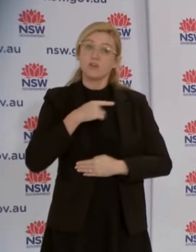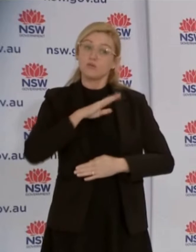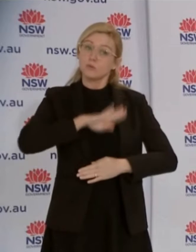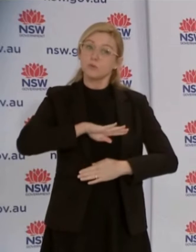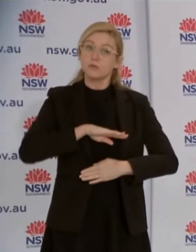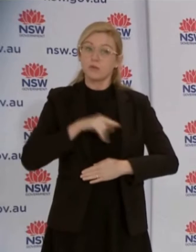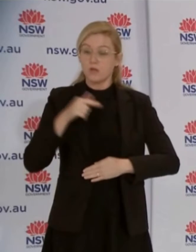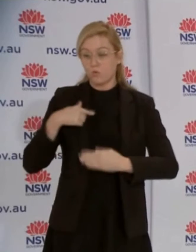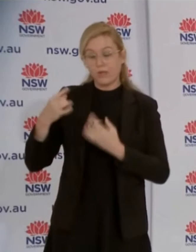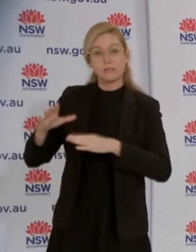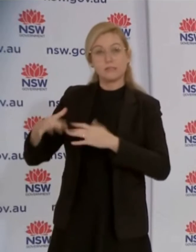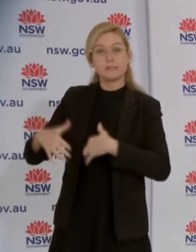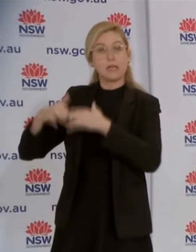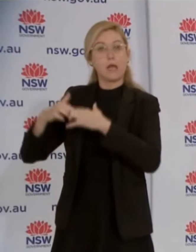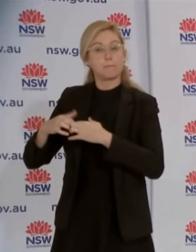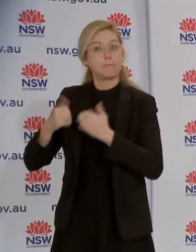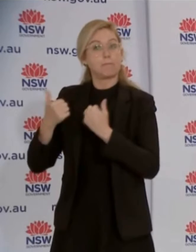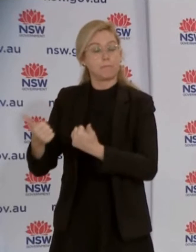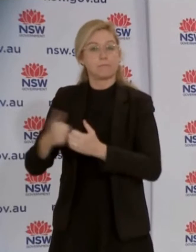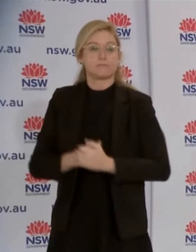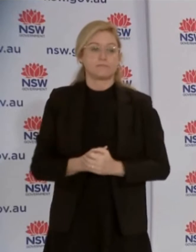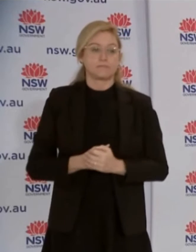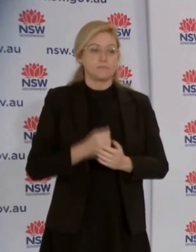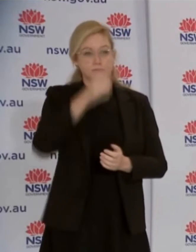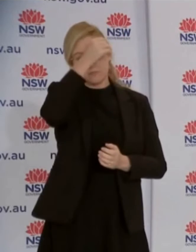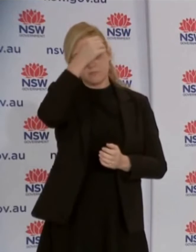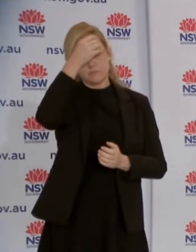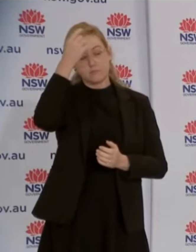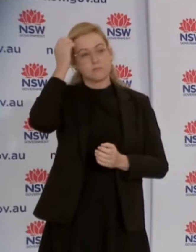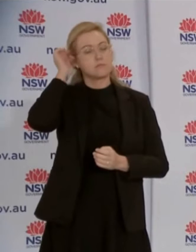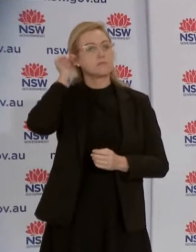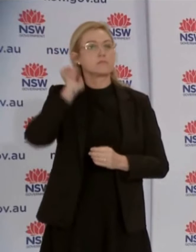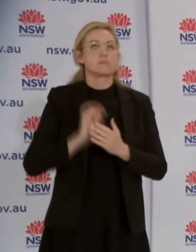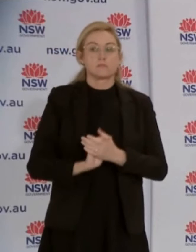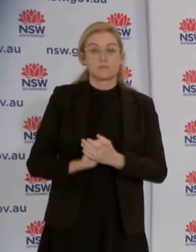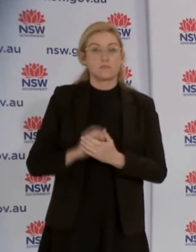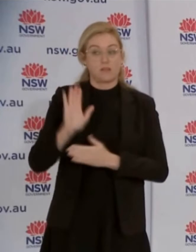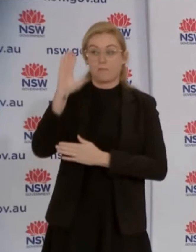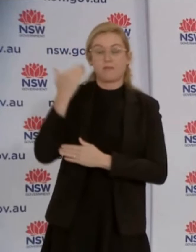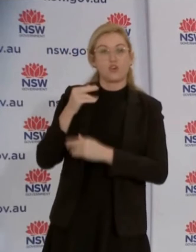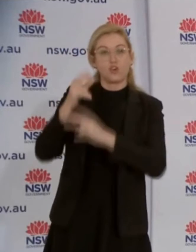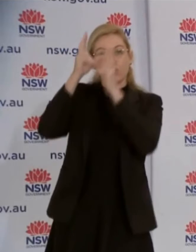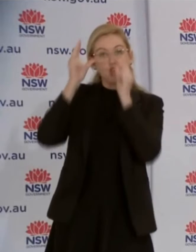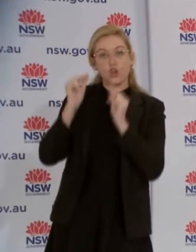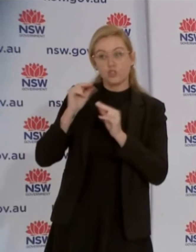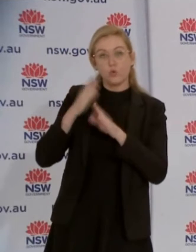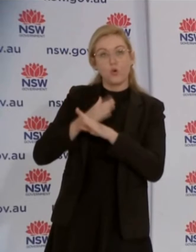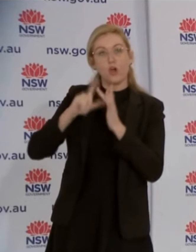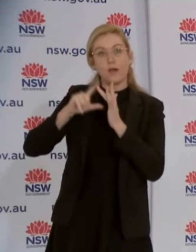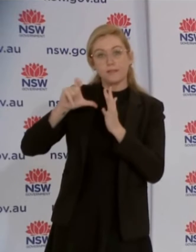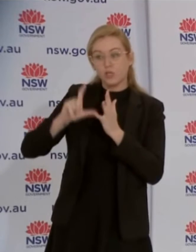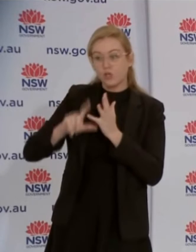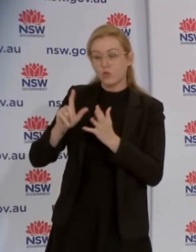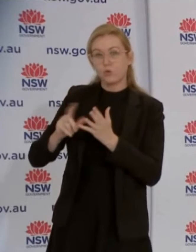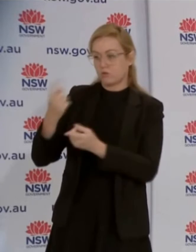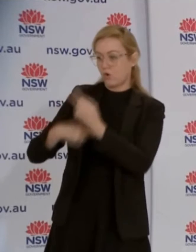is it hard? When I heard how hard our intensive care and intensive care nurses and our staff in intensive care are